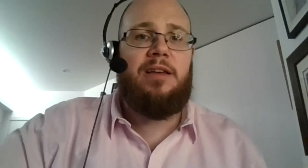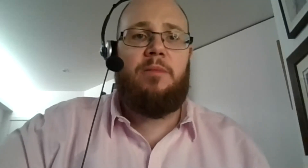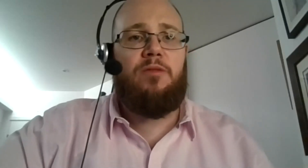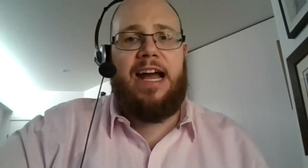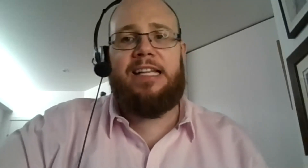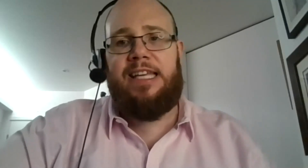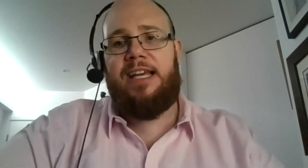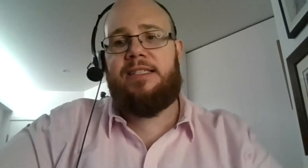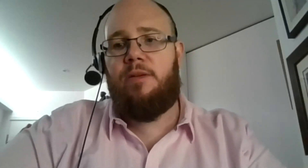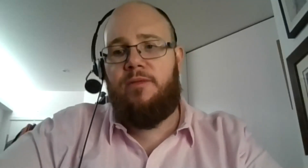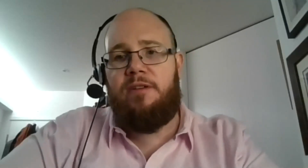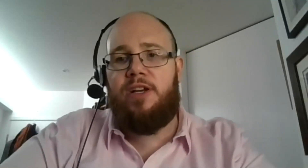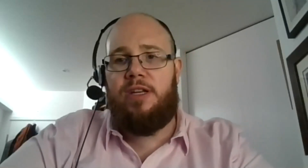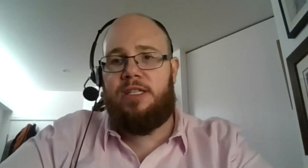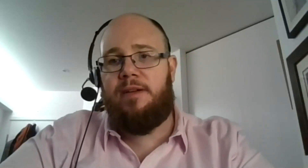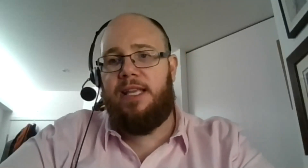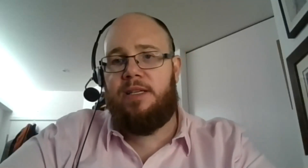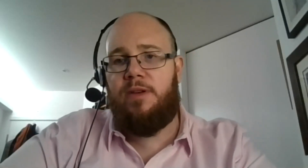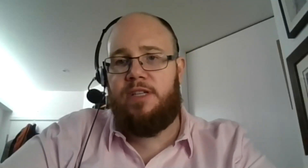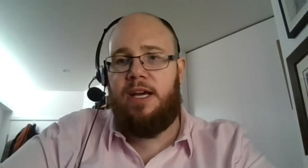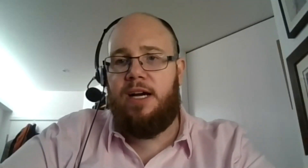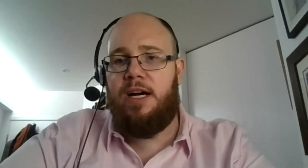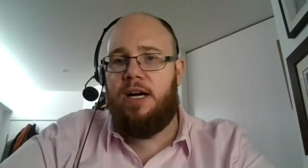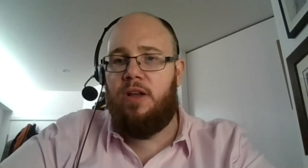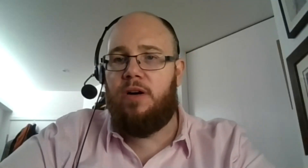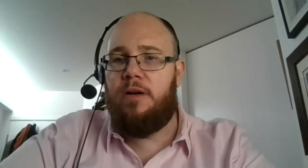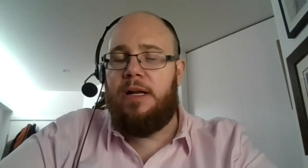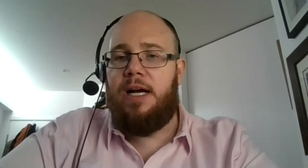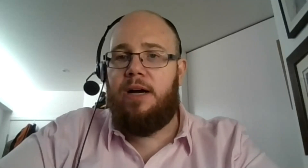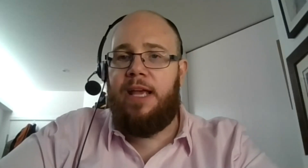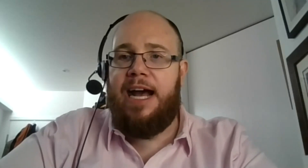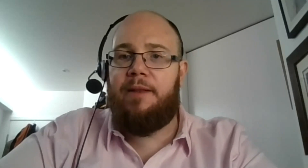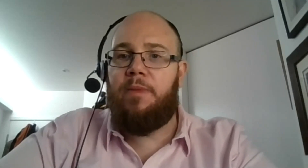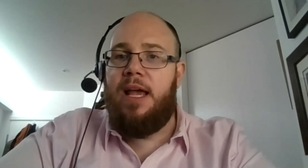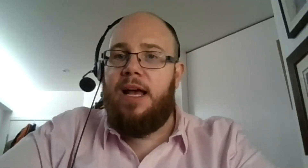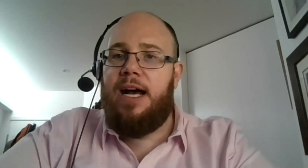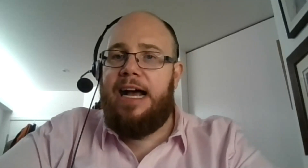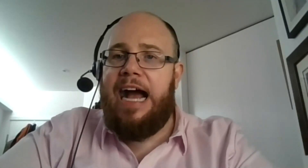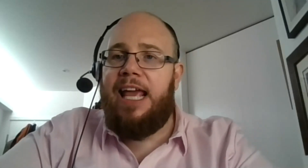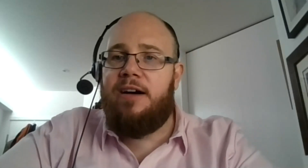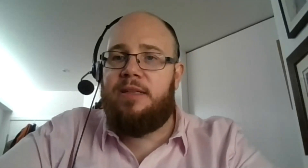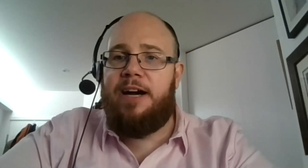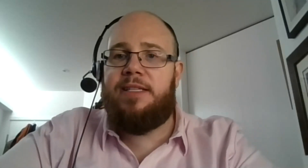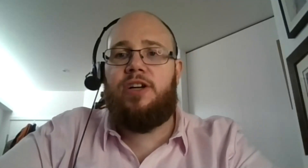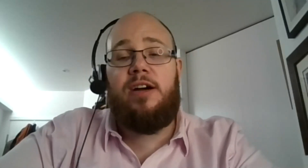but the reality is that we're very good at doing this, and we've done it a lot. We can. Ali asked about, is it a good idea